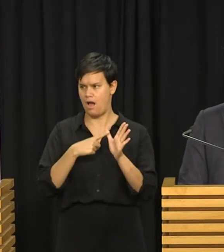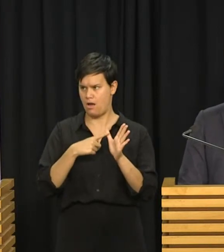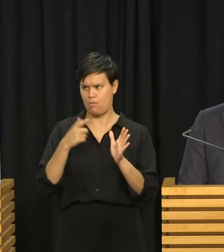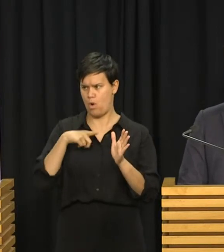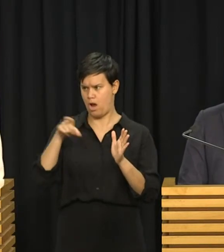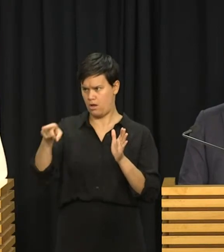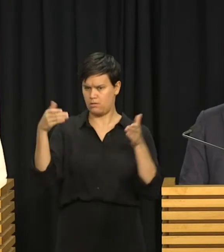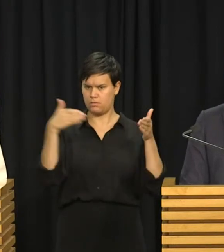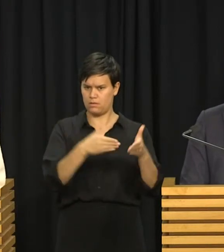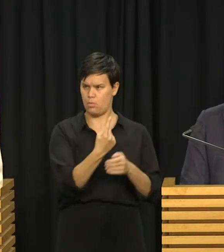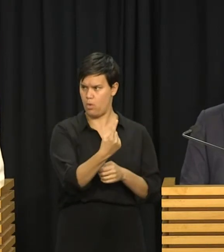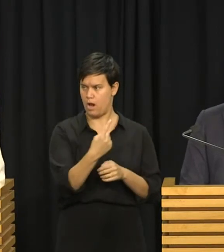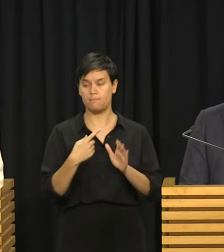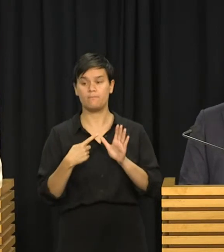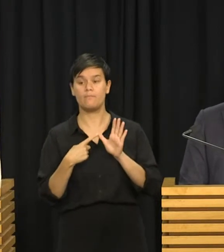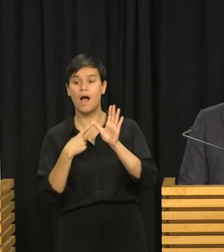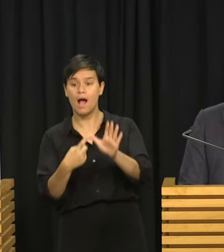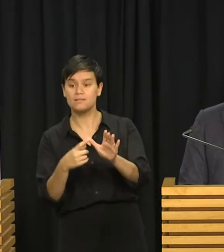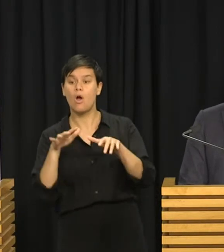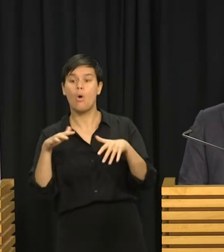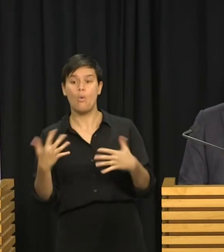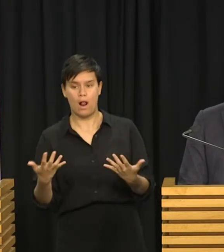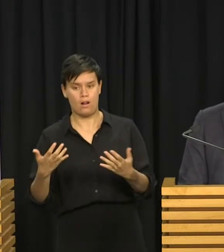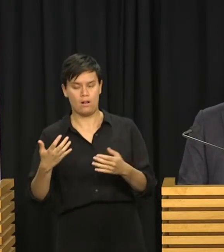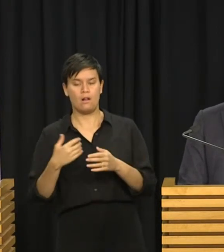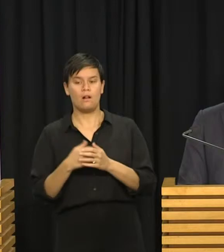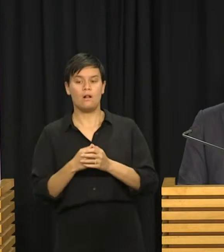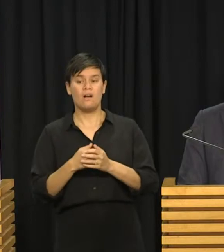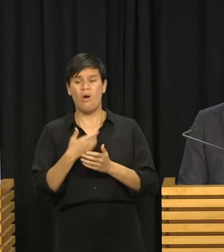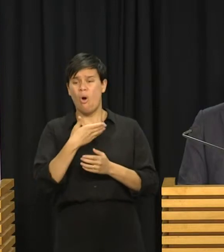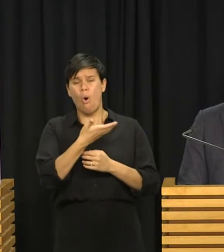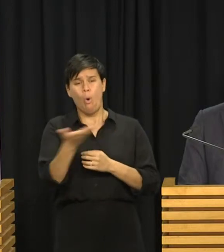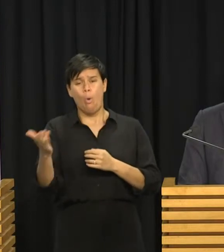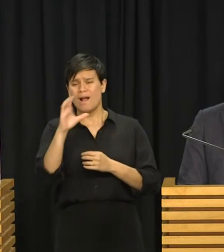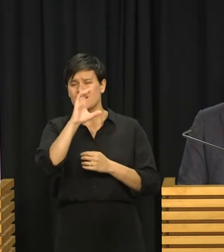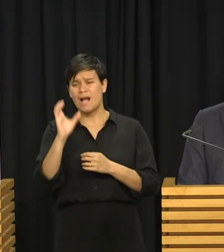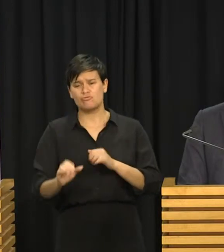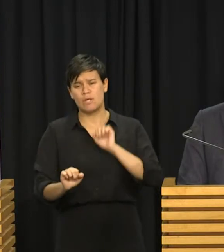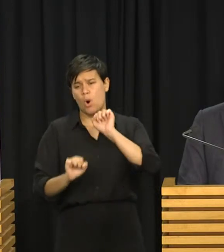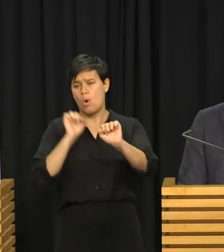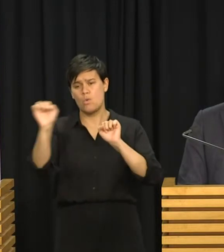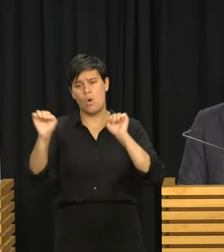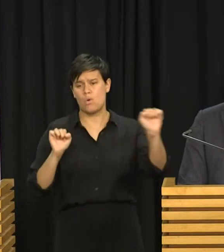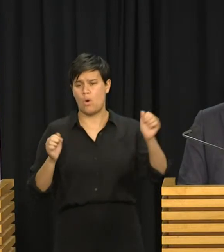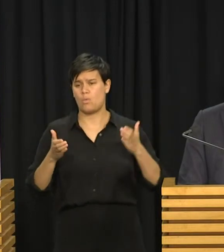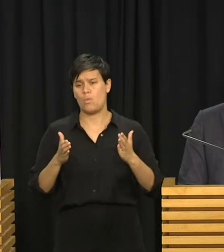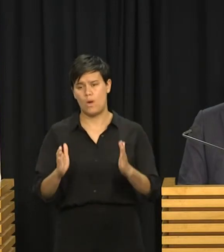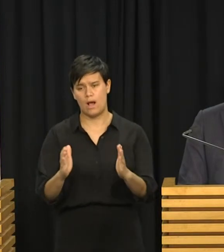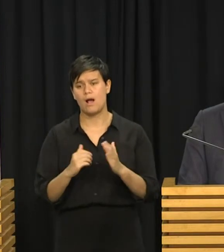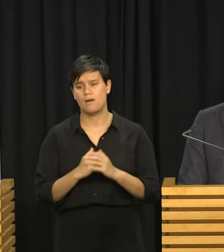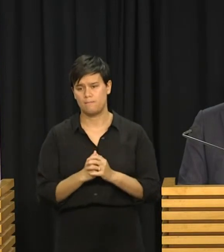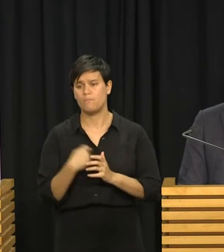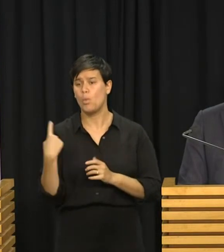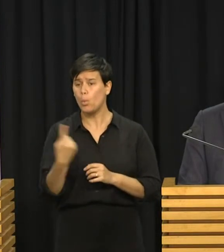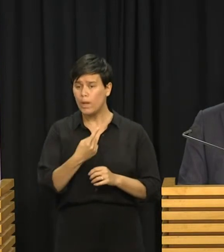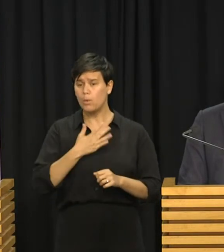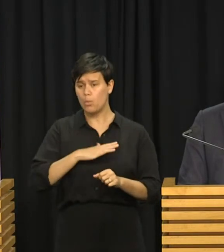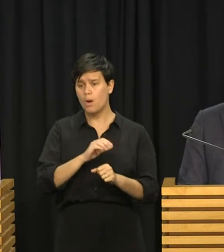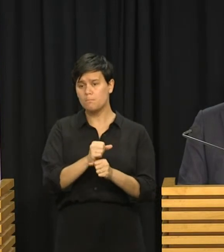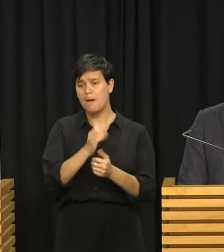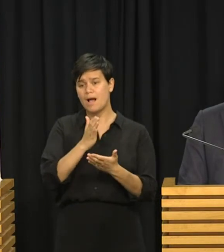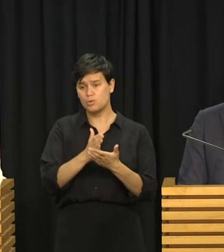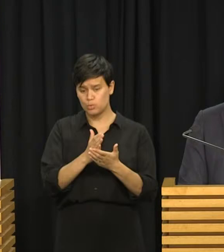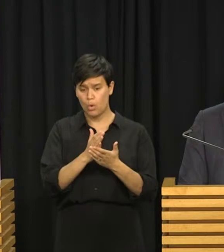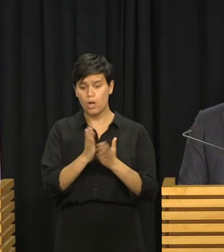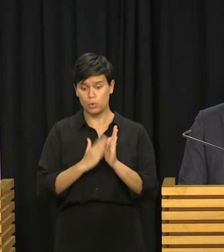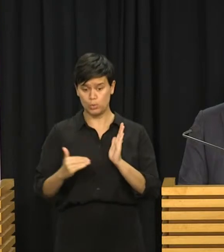but look, every country is going to take their own approach. We've always wanted to make sure that we had a range of